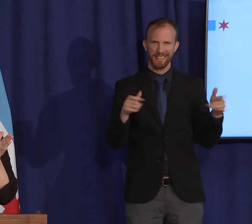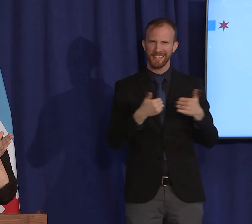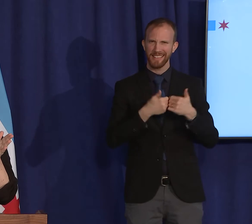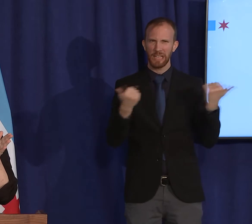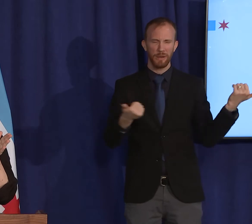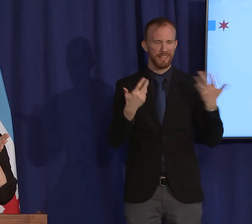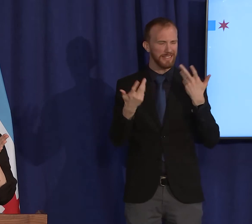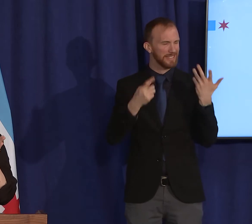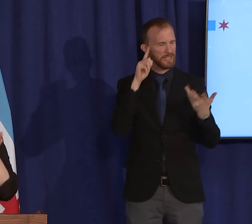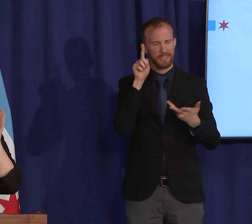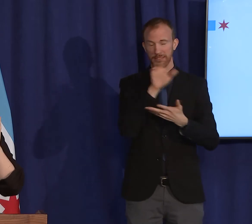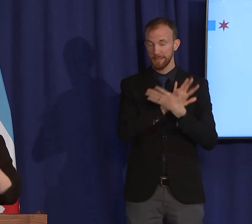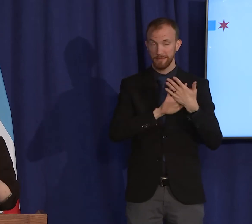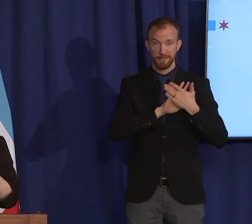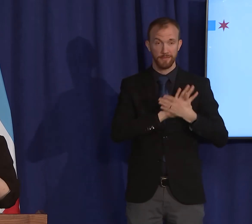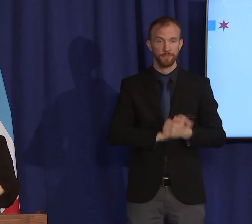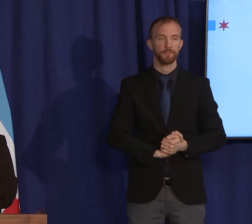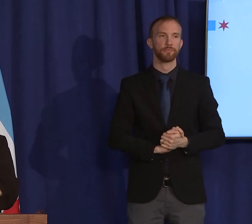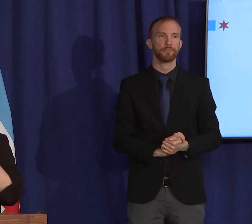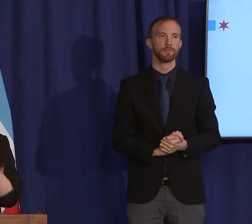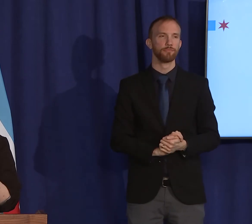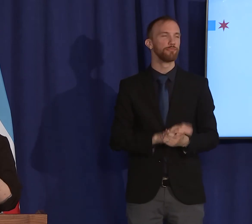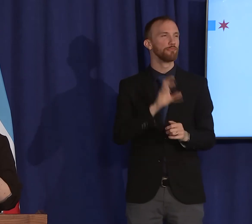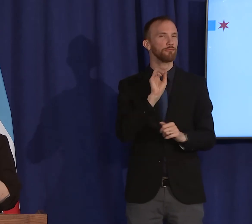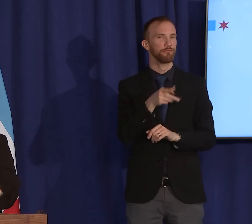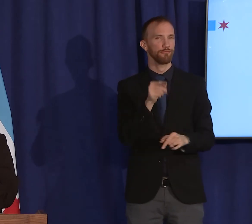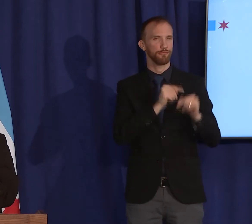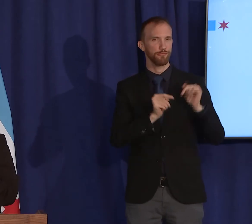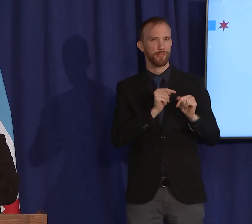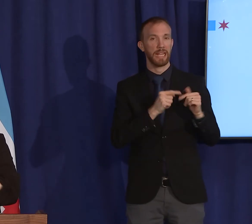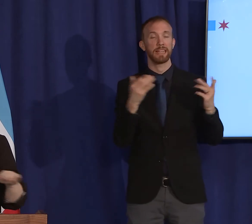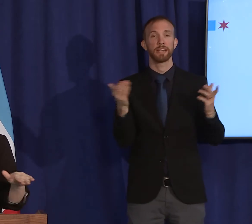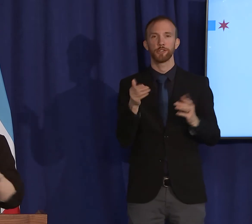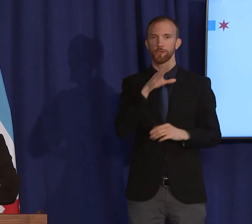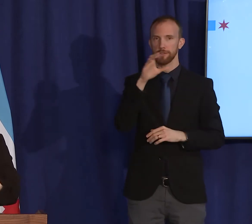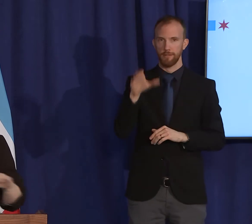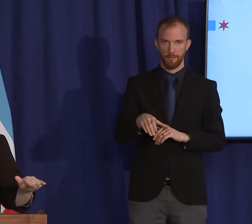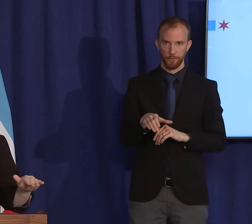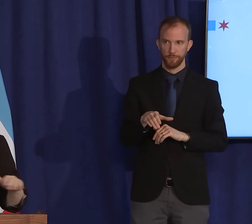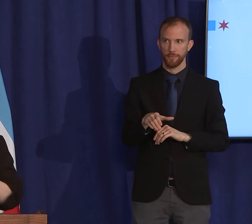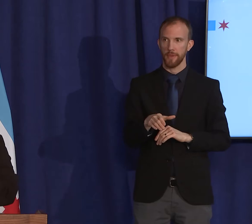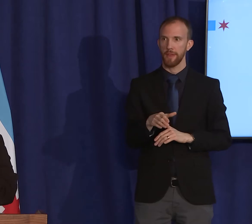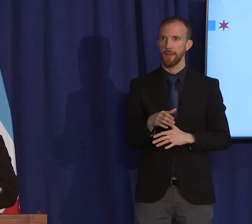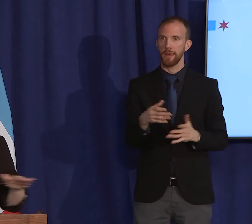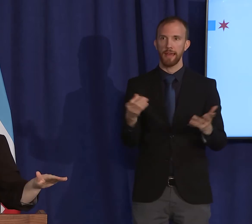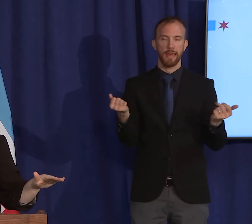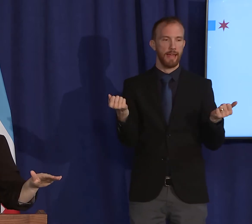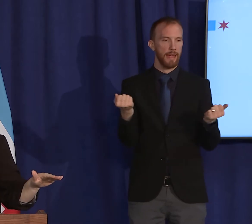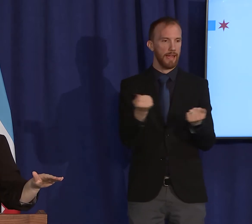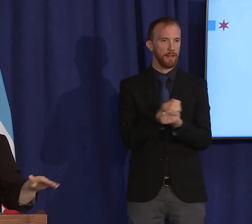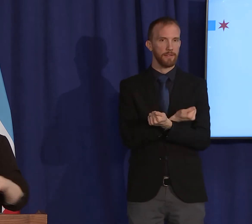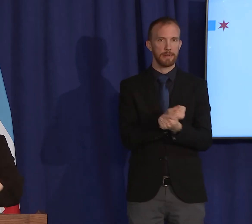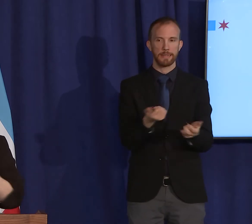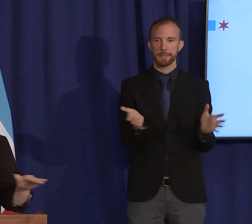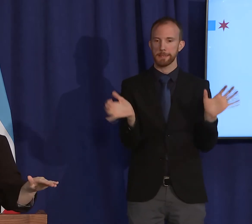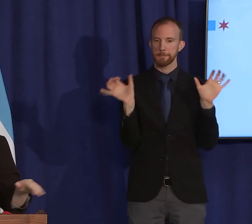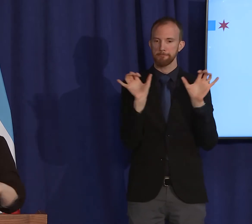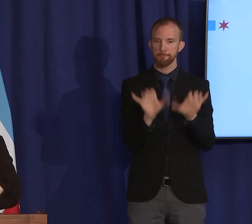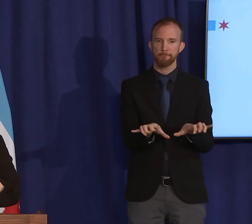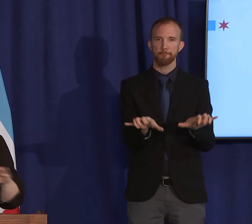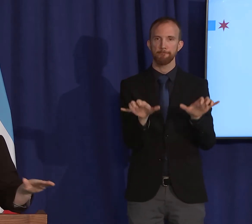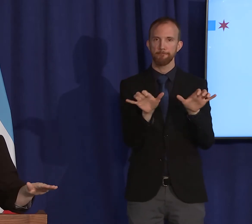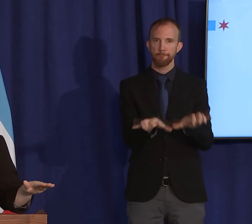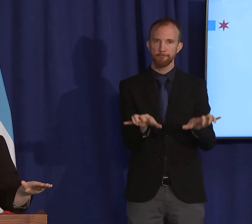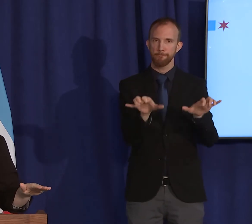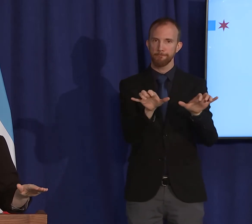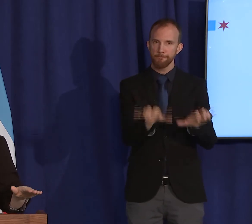So, let me take a step back. Here in Chicago, we have never changed anything related to